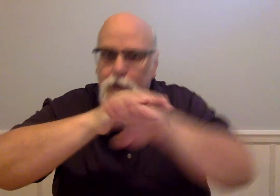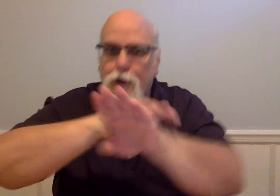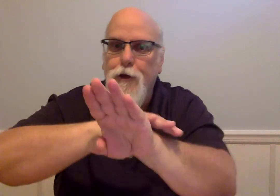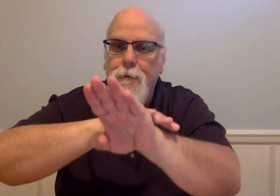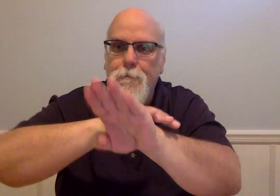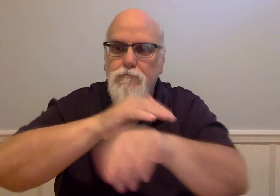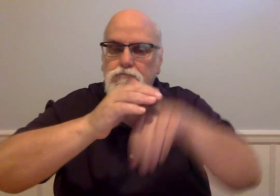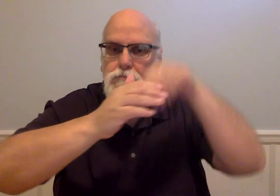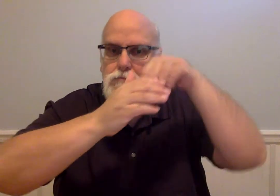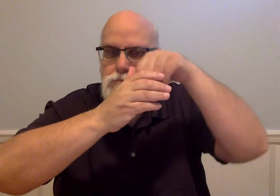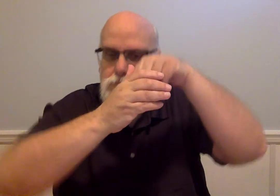Go into or enter